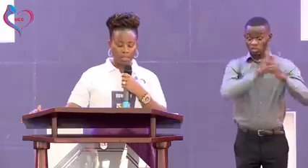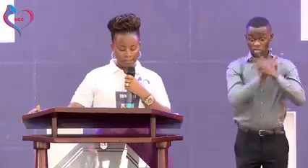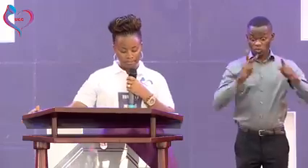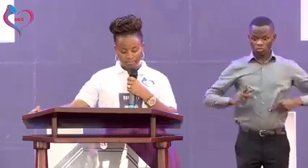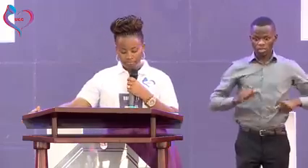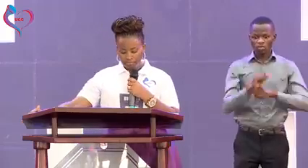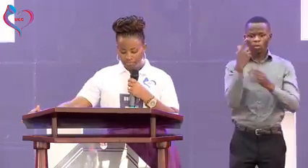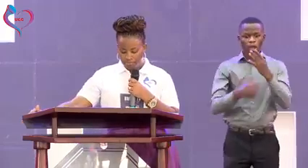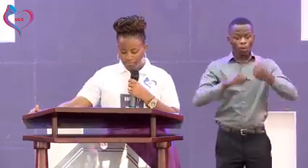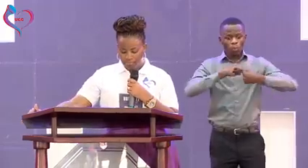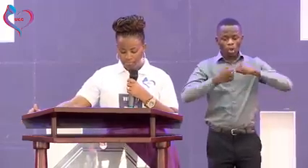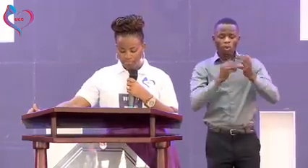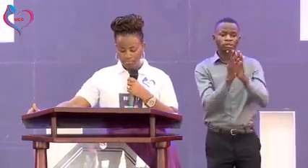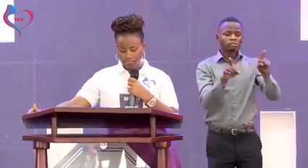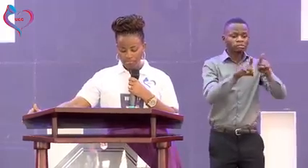at